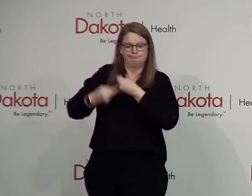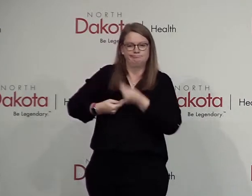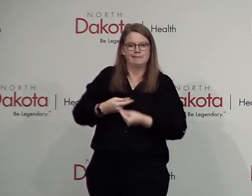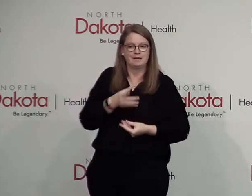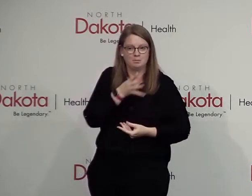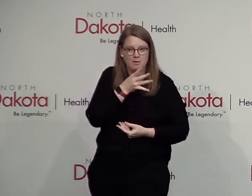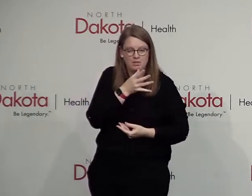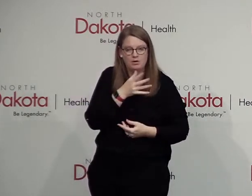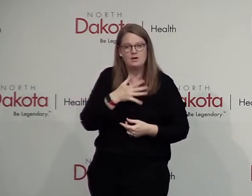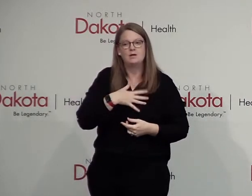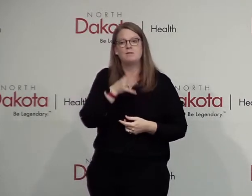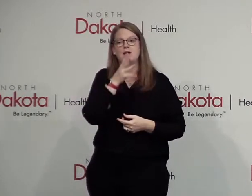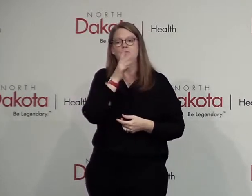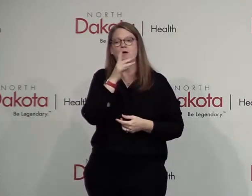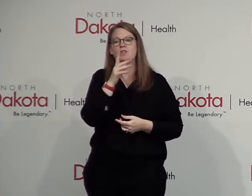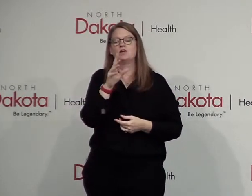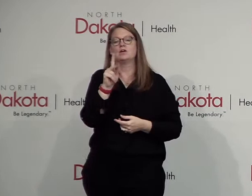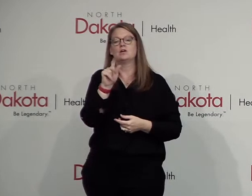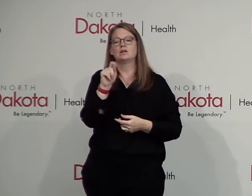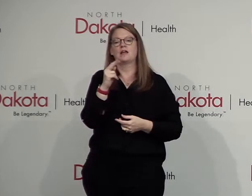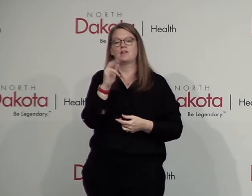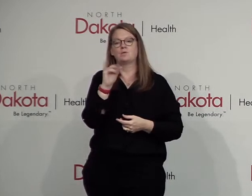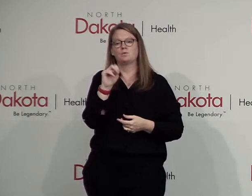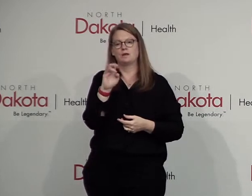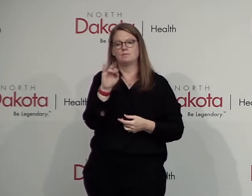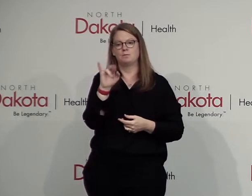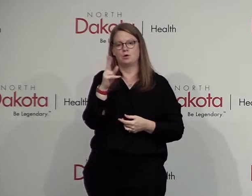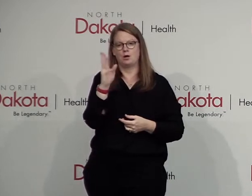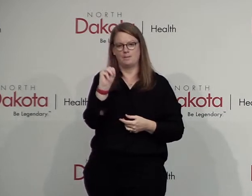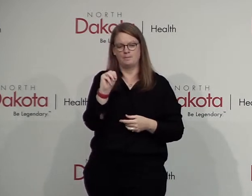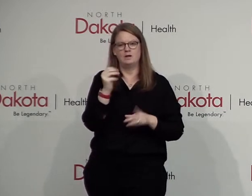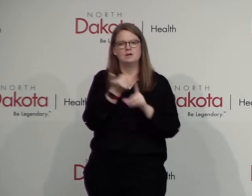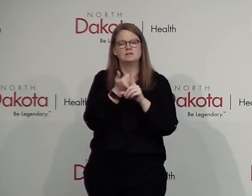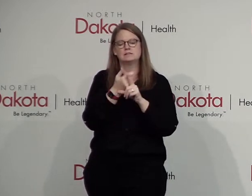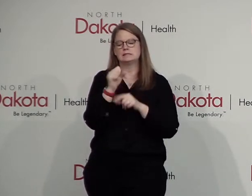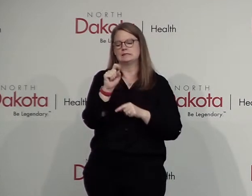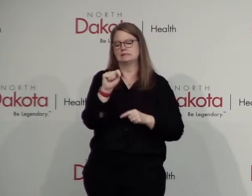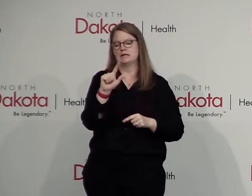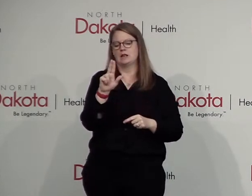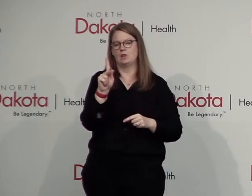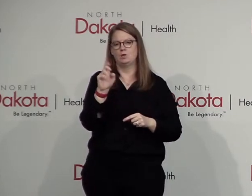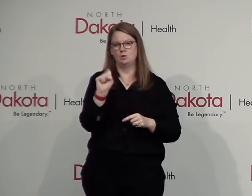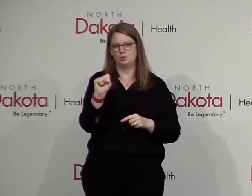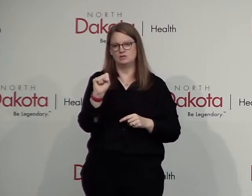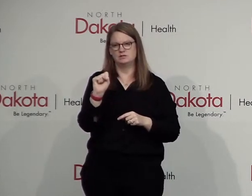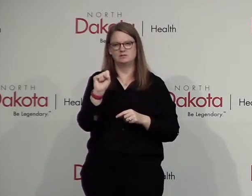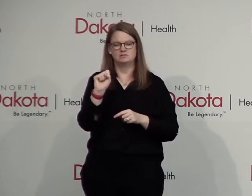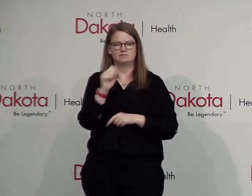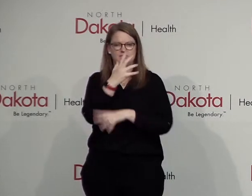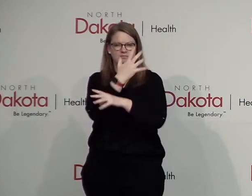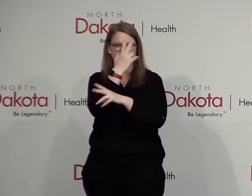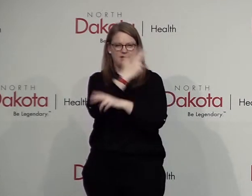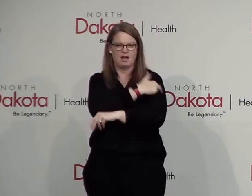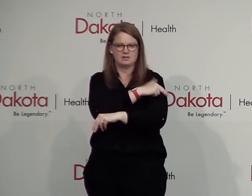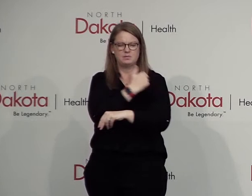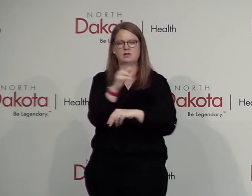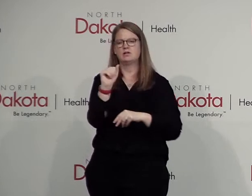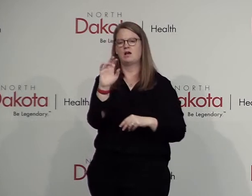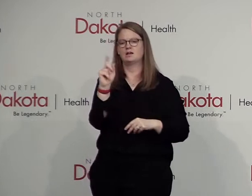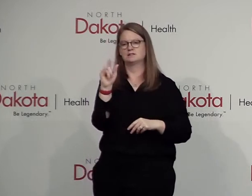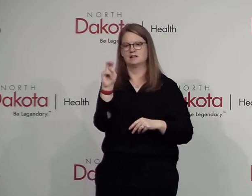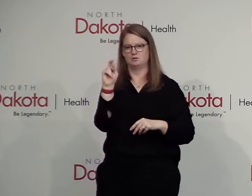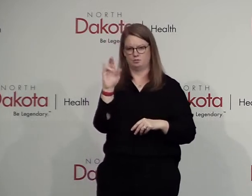remember my mother, Catherine Kilbourne Burgum, who served as the first president of the St. Luke's Hospital Auxiliary in Fargo, and then also served 2 terms as the